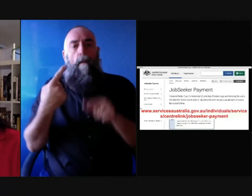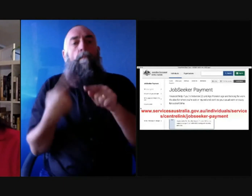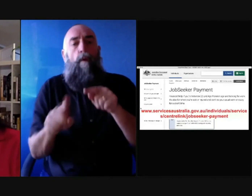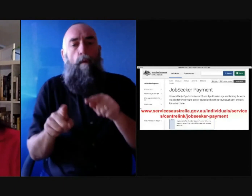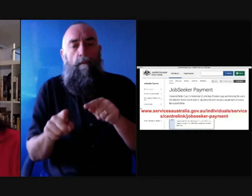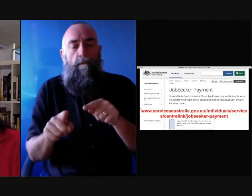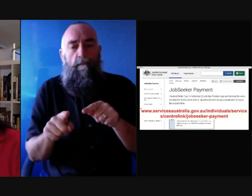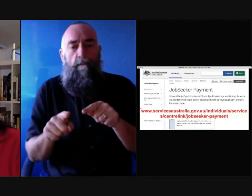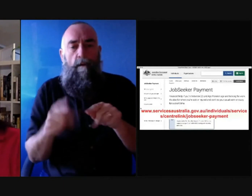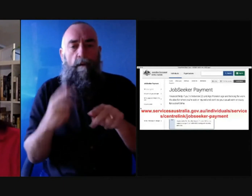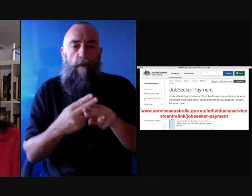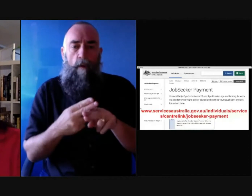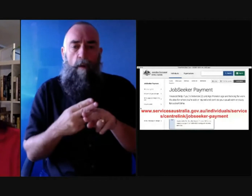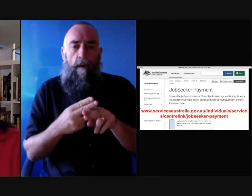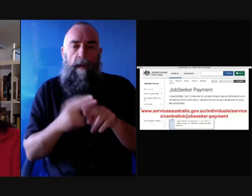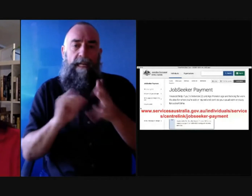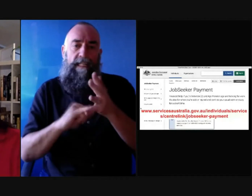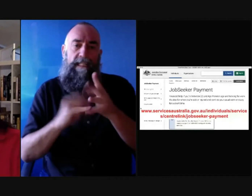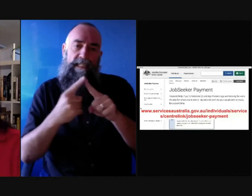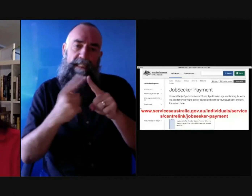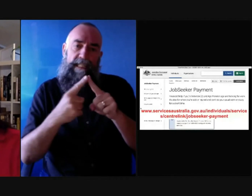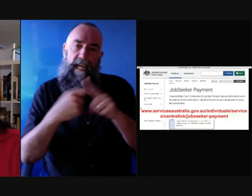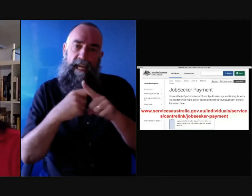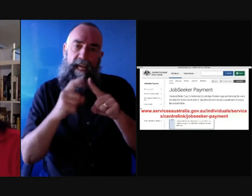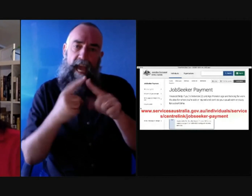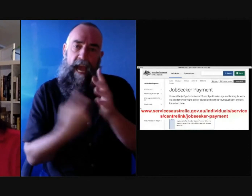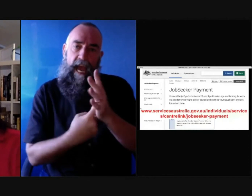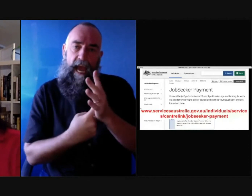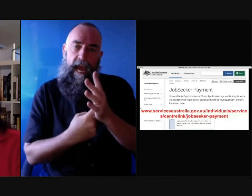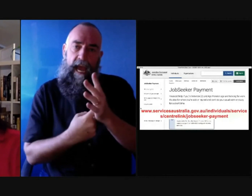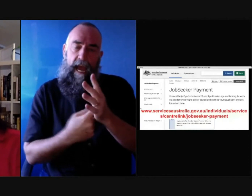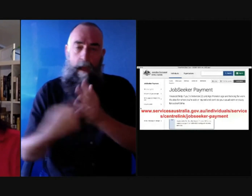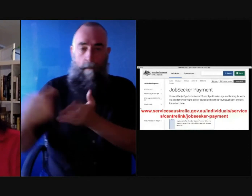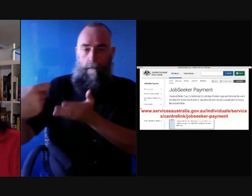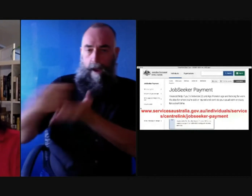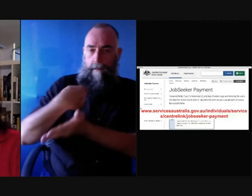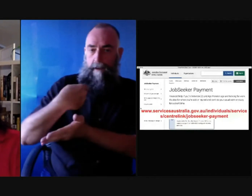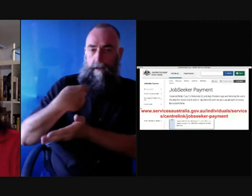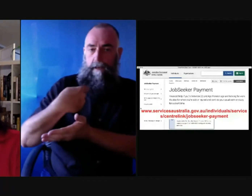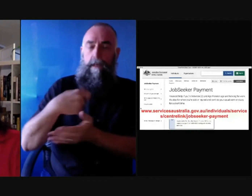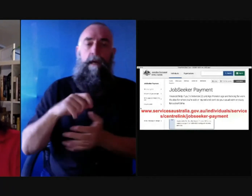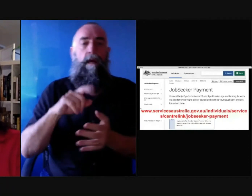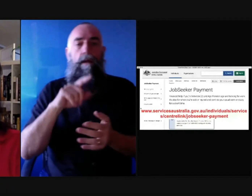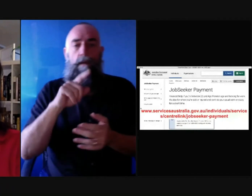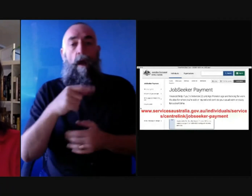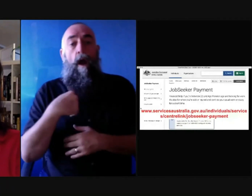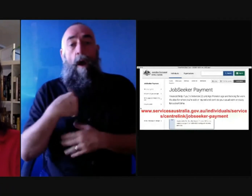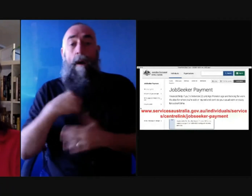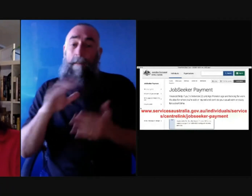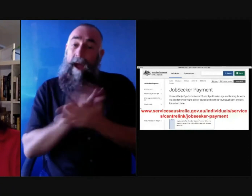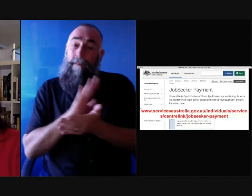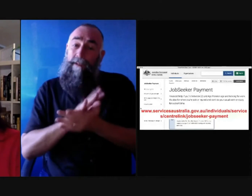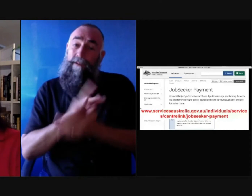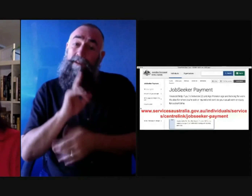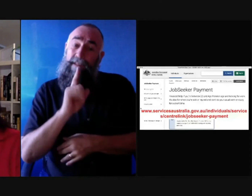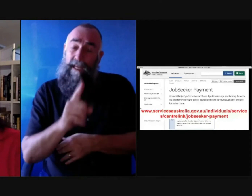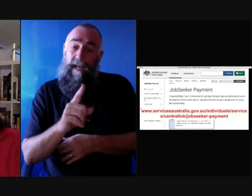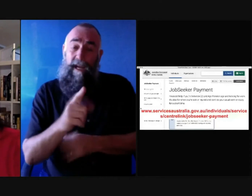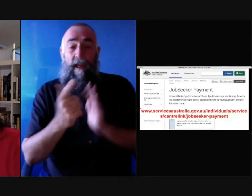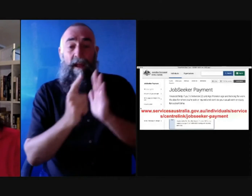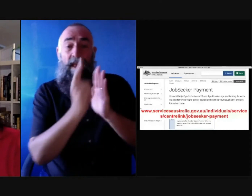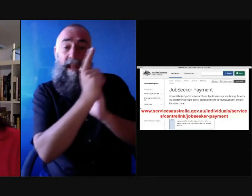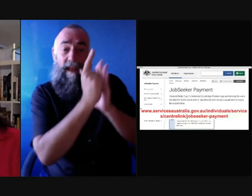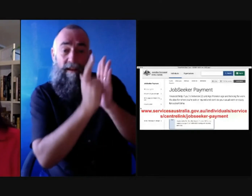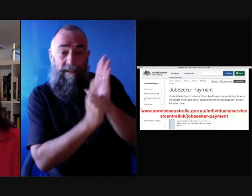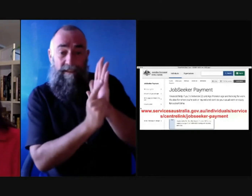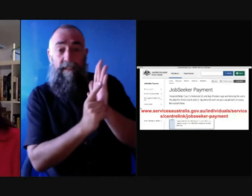you that may not. I'm happy to report that each day the legislations and